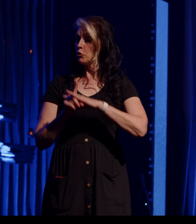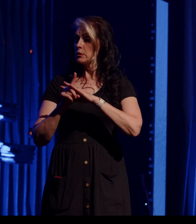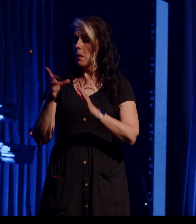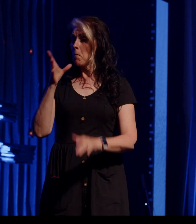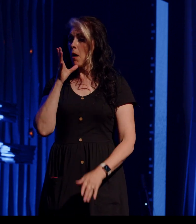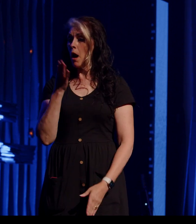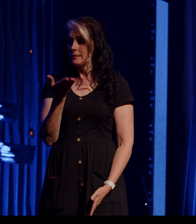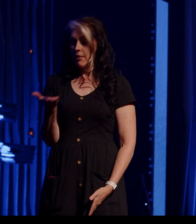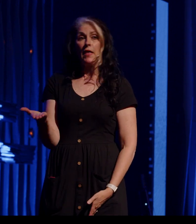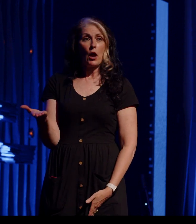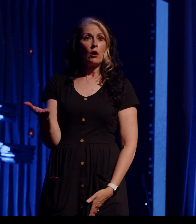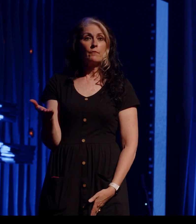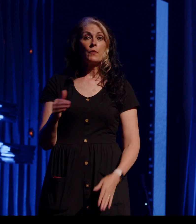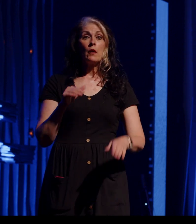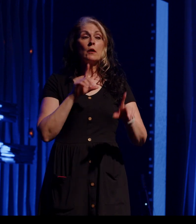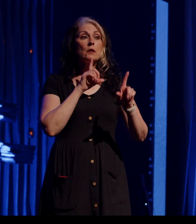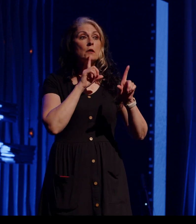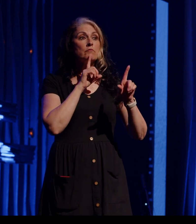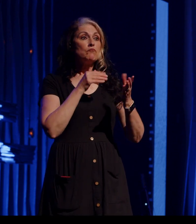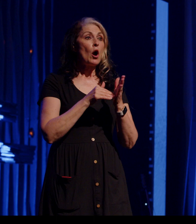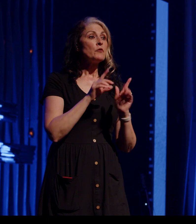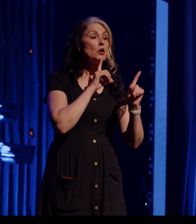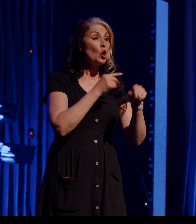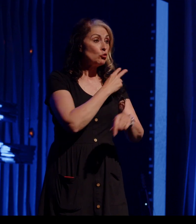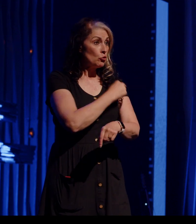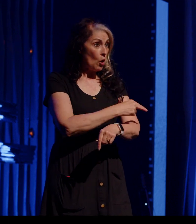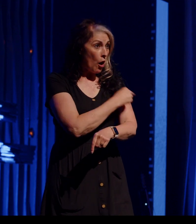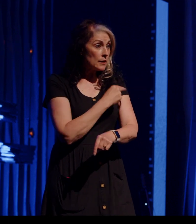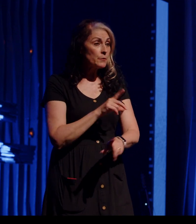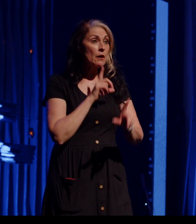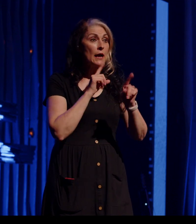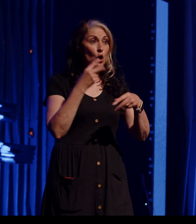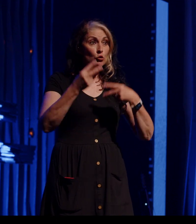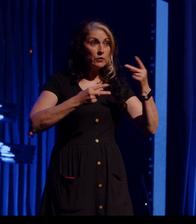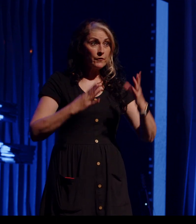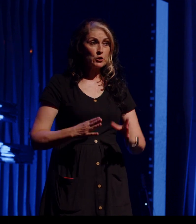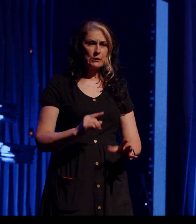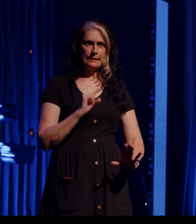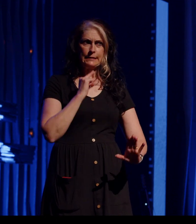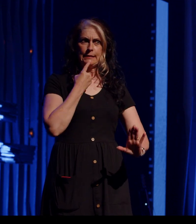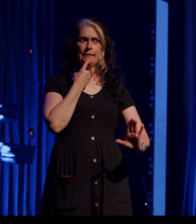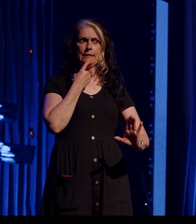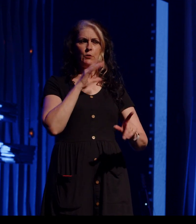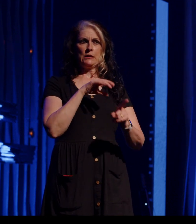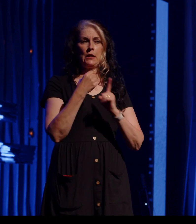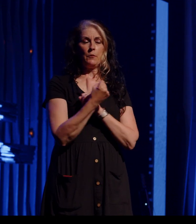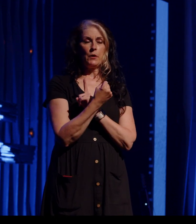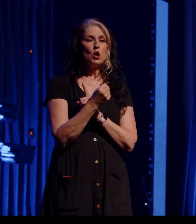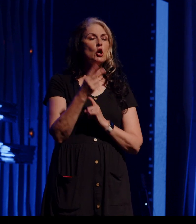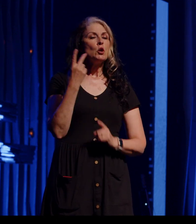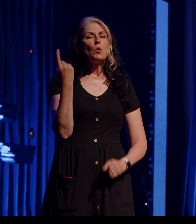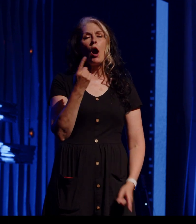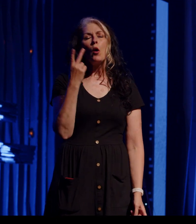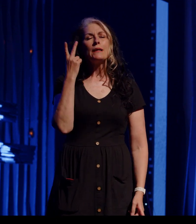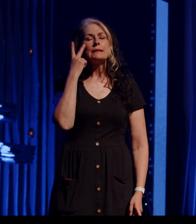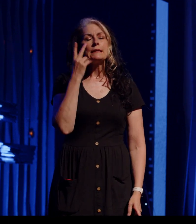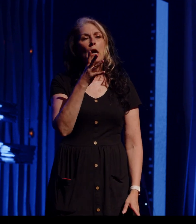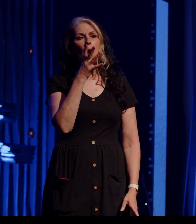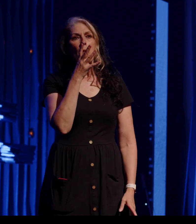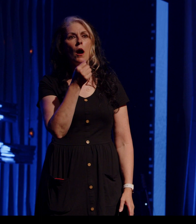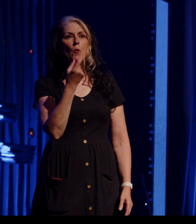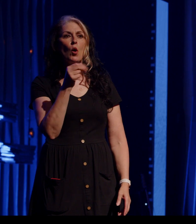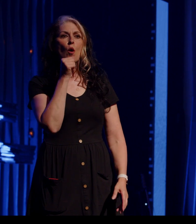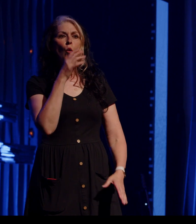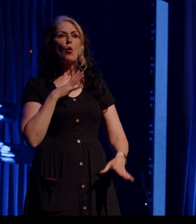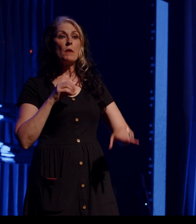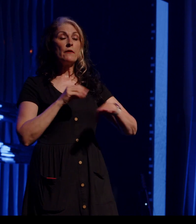there. Many times when I go to the hospital to see someone in the hospital that is in a serious situation, it would be a woman, a mom or a woman of influence is there,